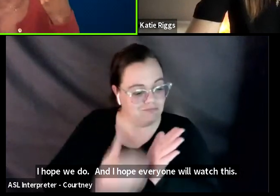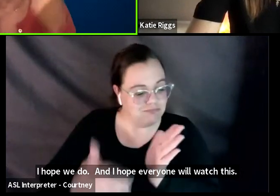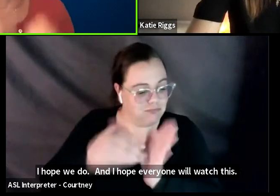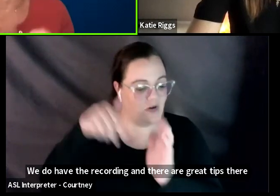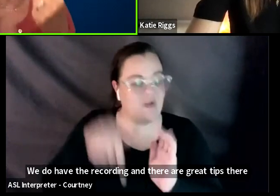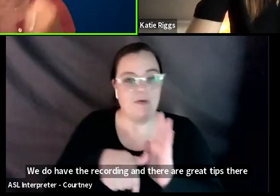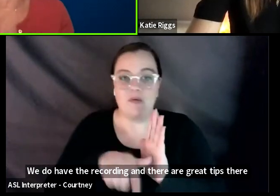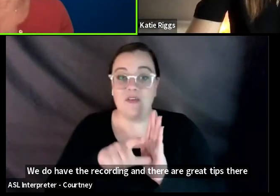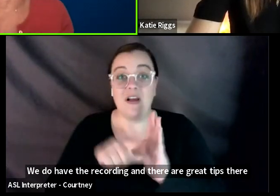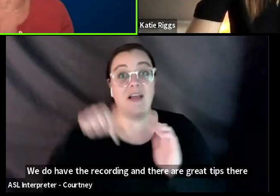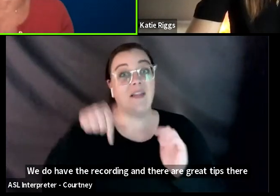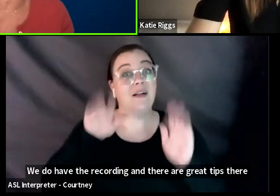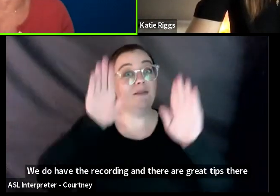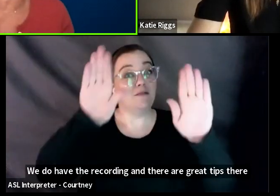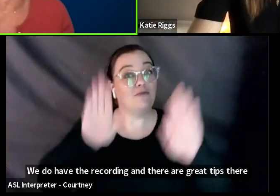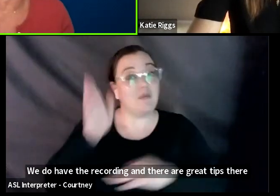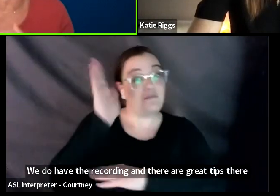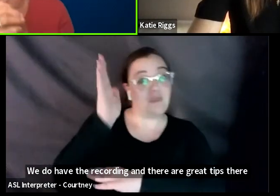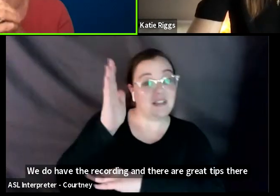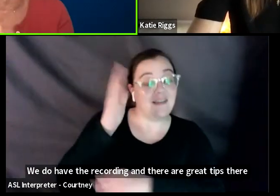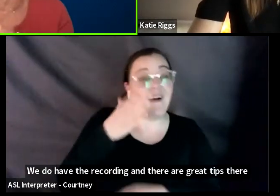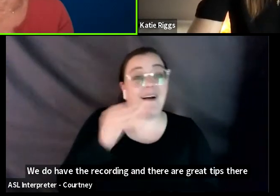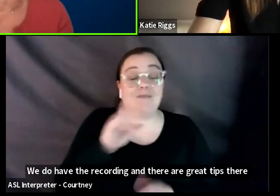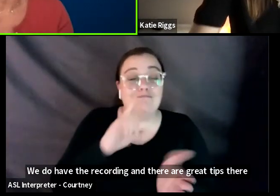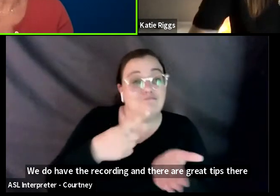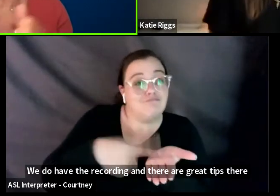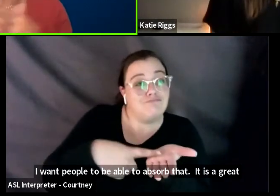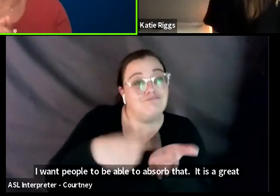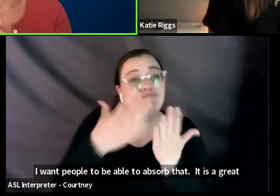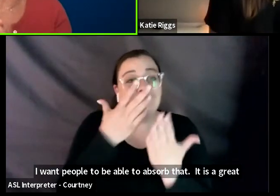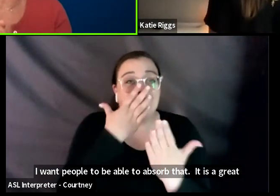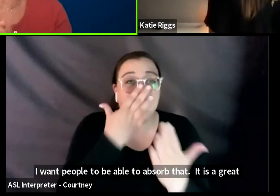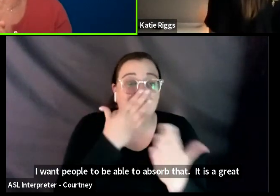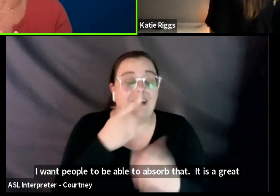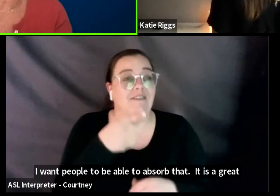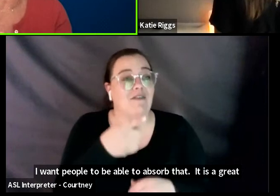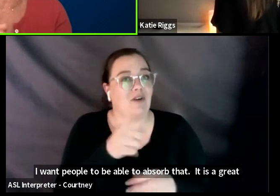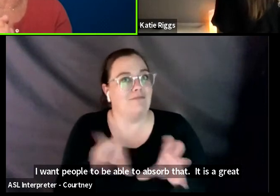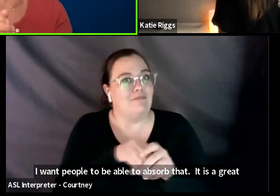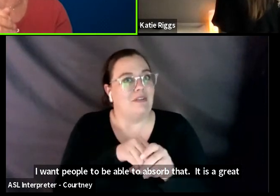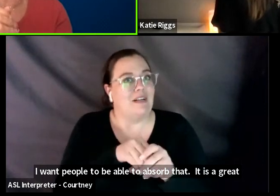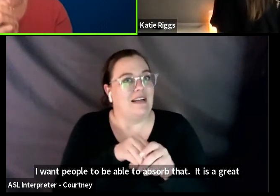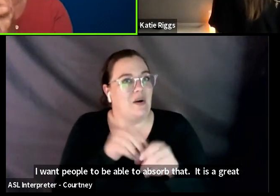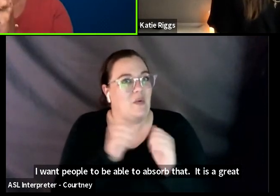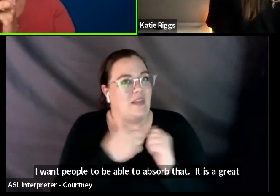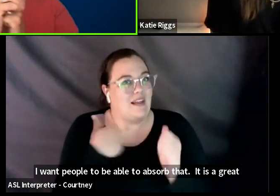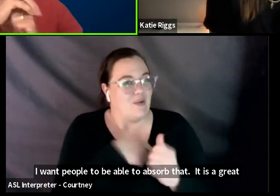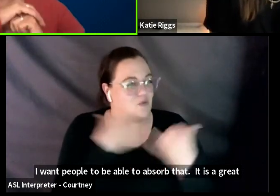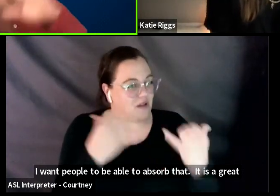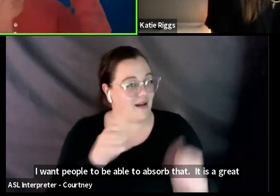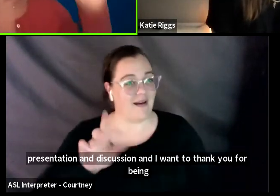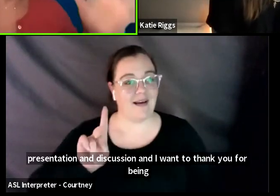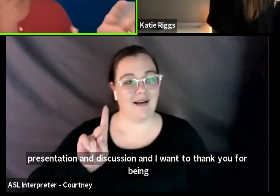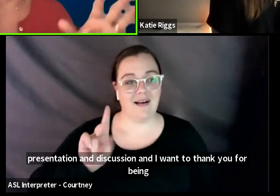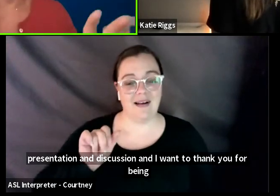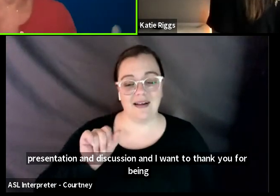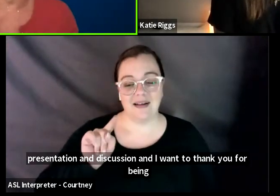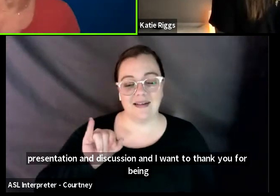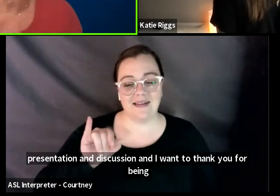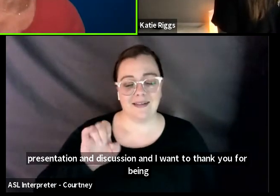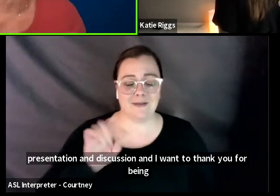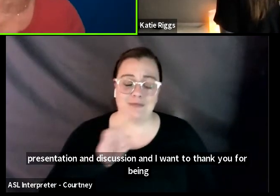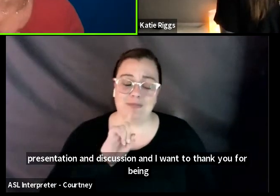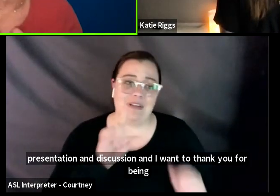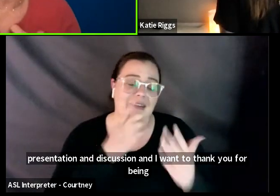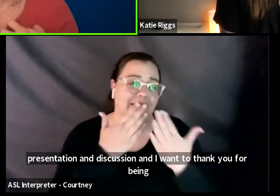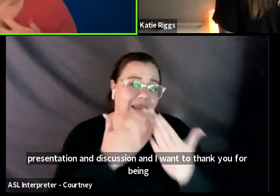has been a great presentation and discussion. I want to thank you for being with us today, Katie. I can't thank you enough for this presentation.